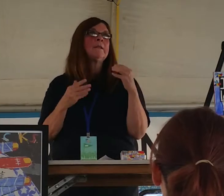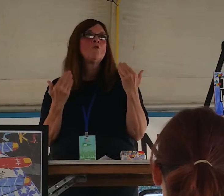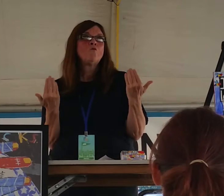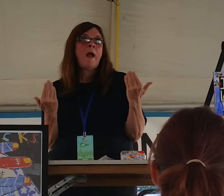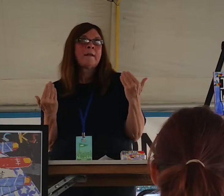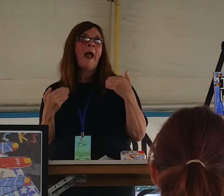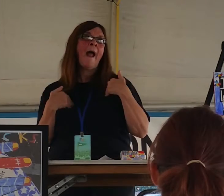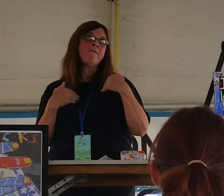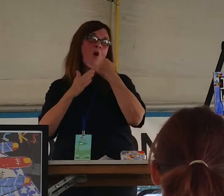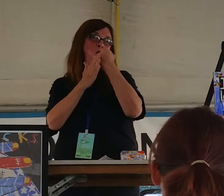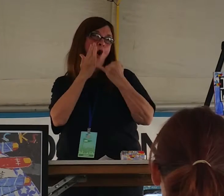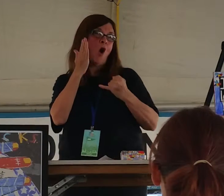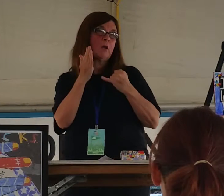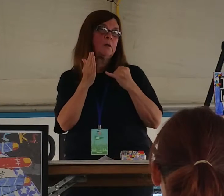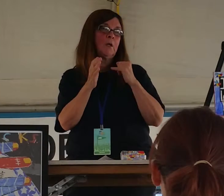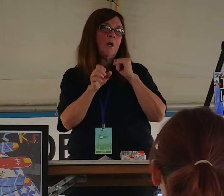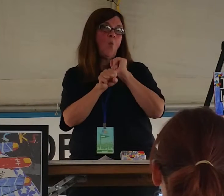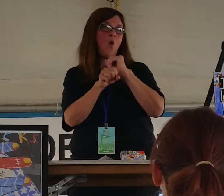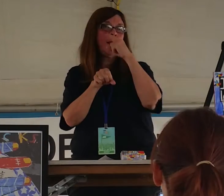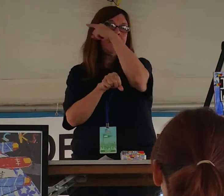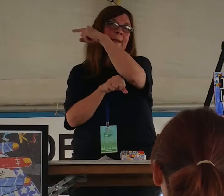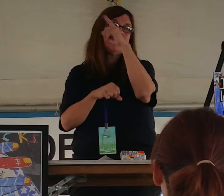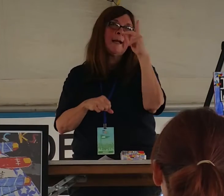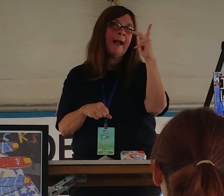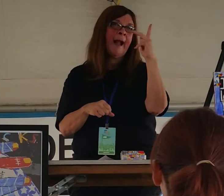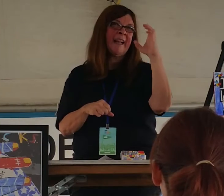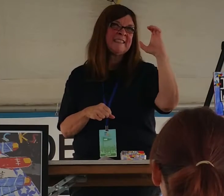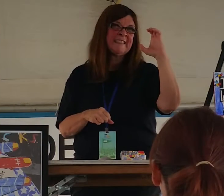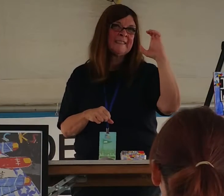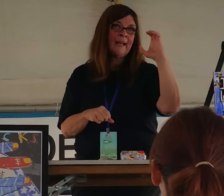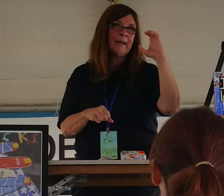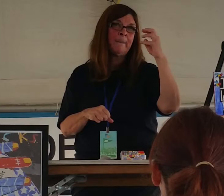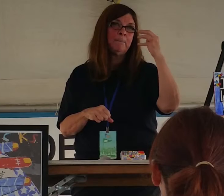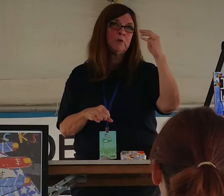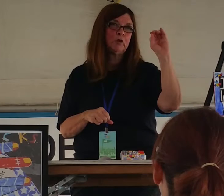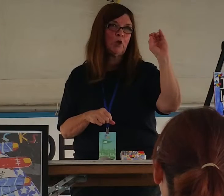I also have visit different art galleries. I work with